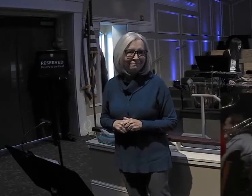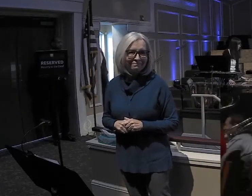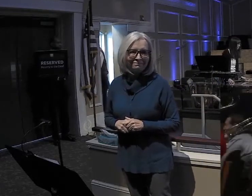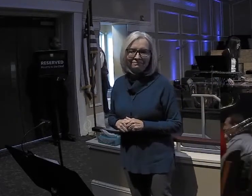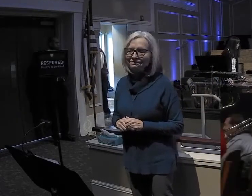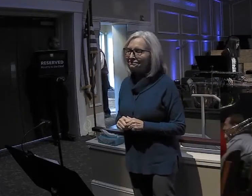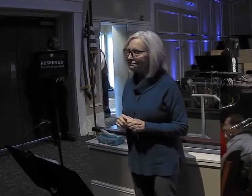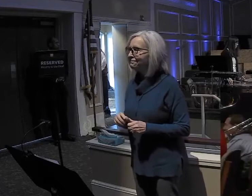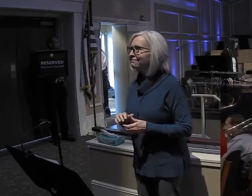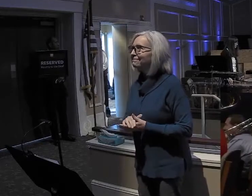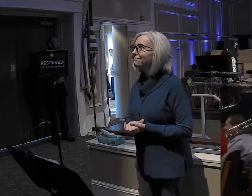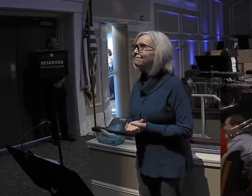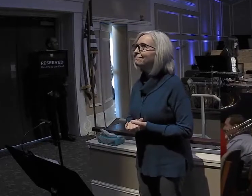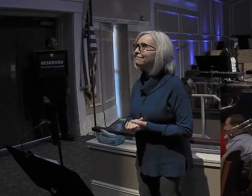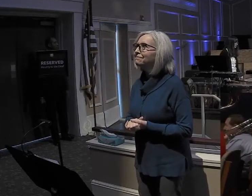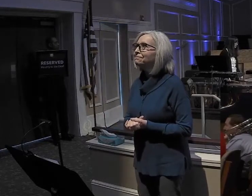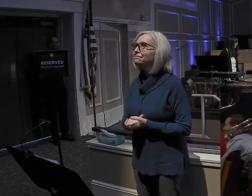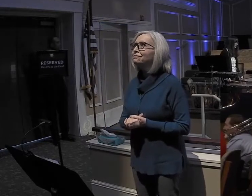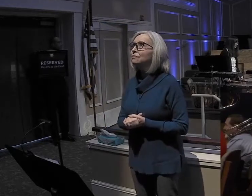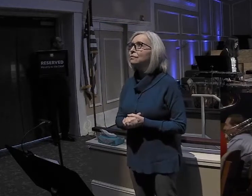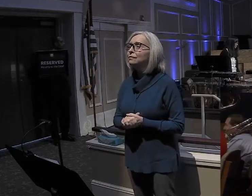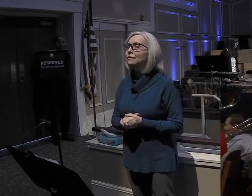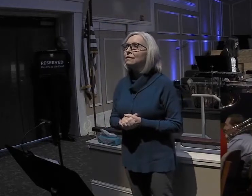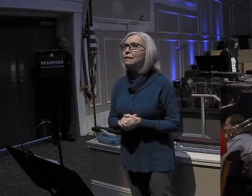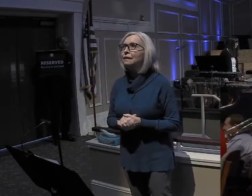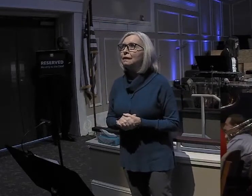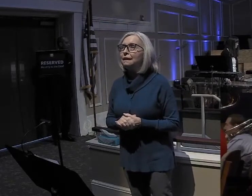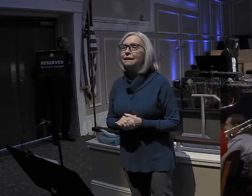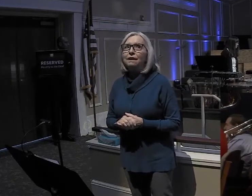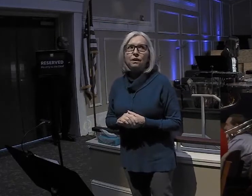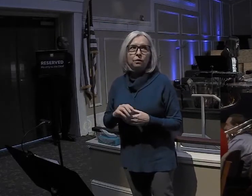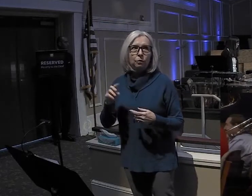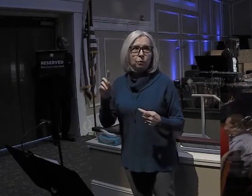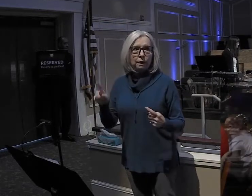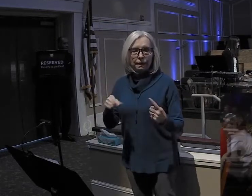Revelation for the believer, there's coming a great day.